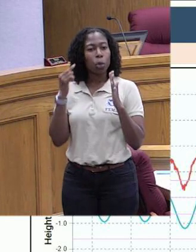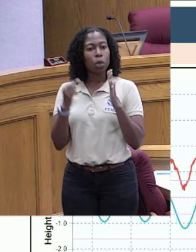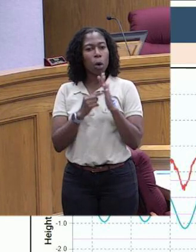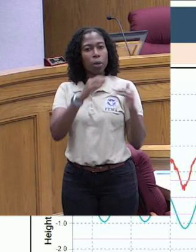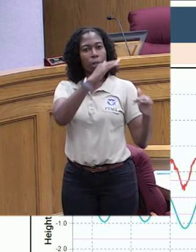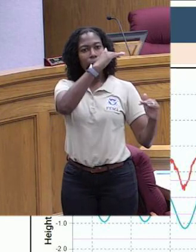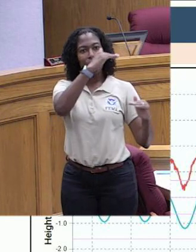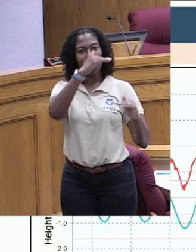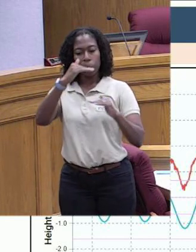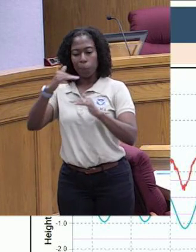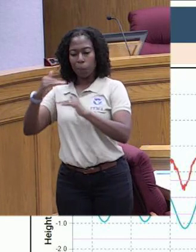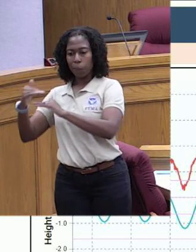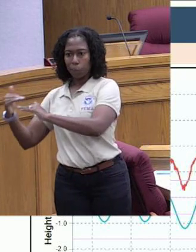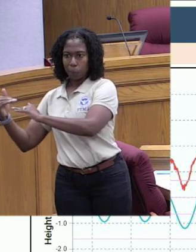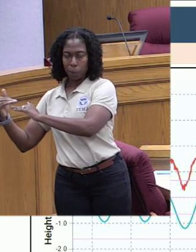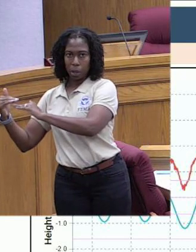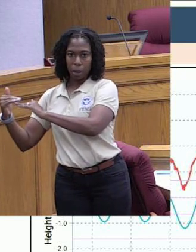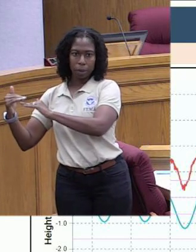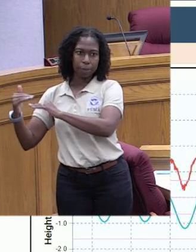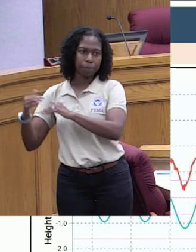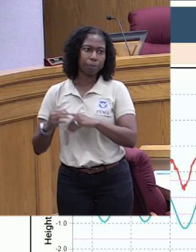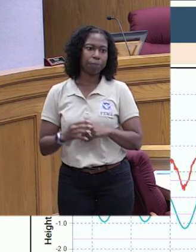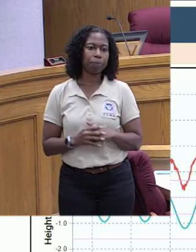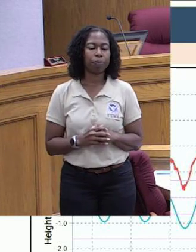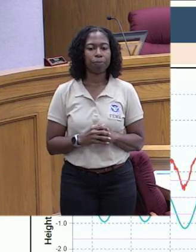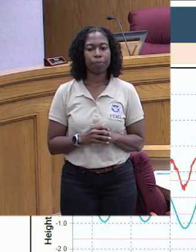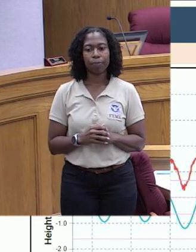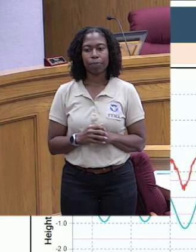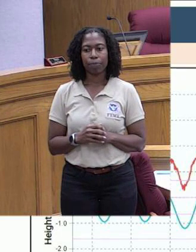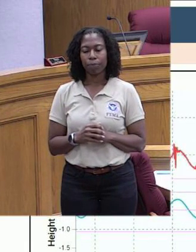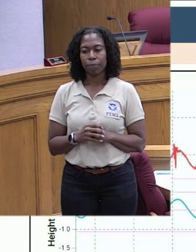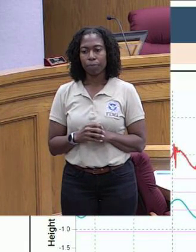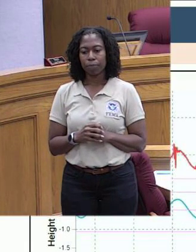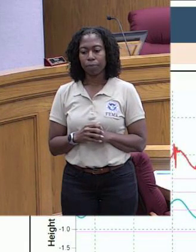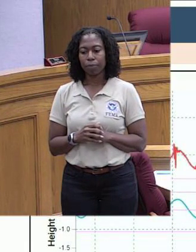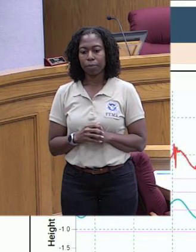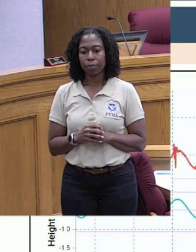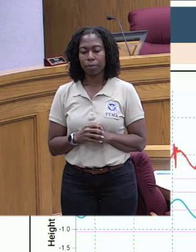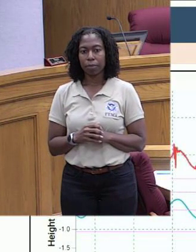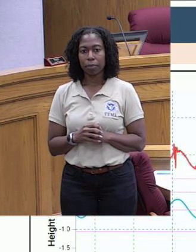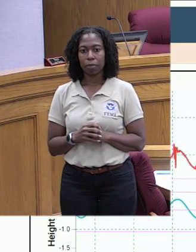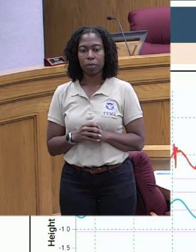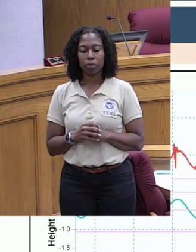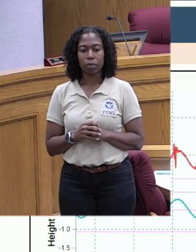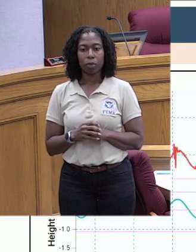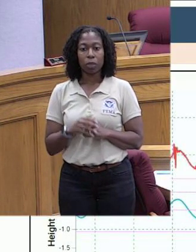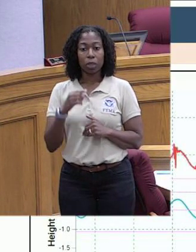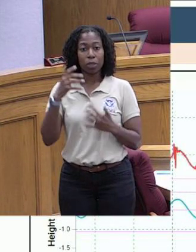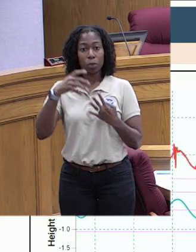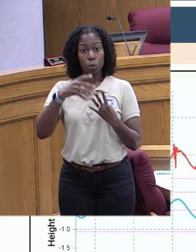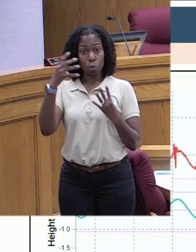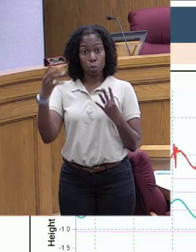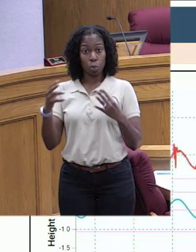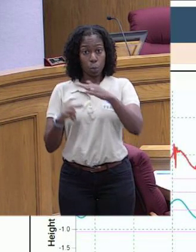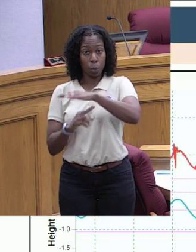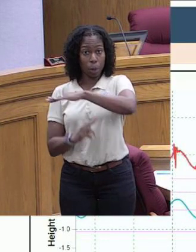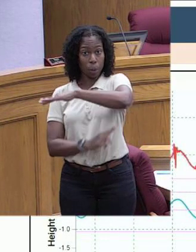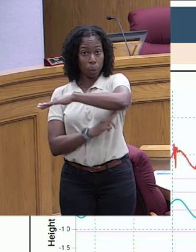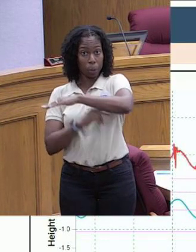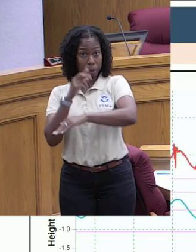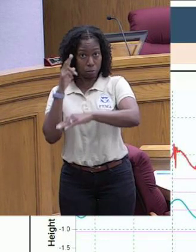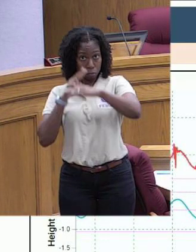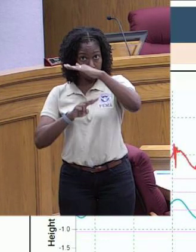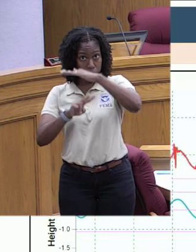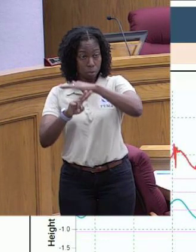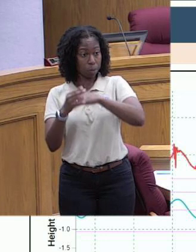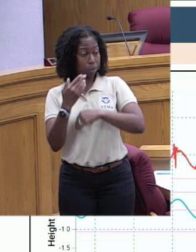going down as Sabine Pass along the immediate coastal area. A little bit inland here, this is that Rainbow Bridge forecast model.